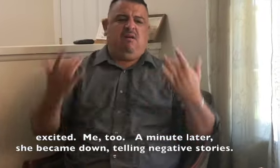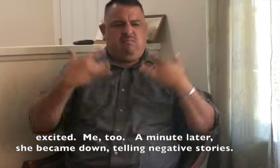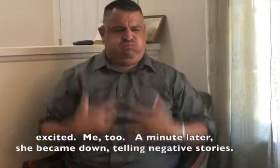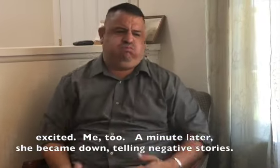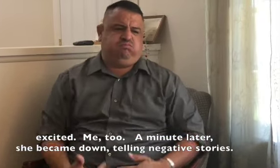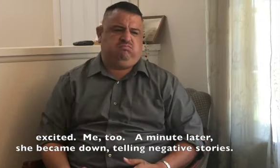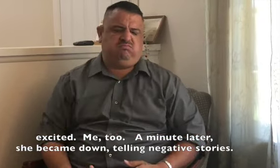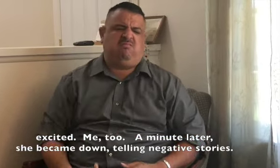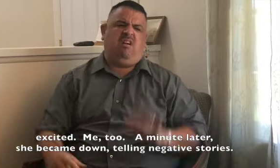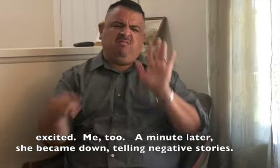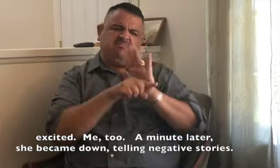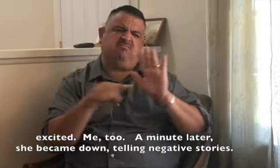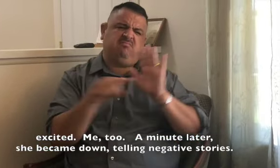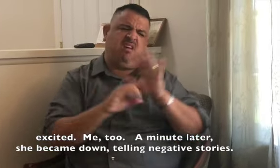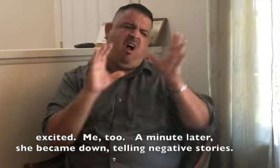telling negative stories.